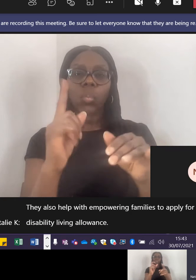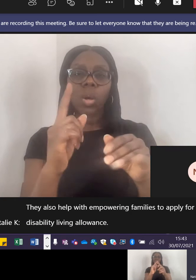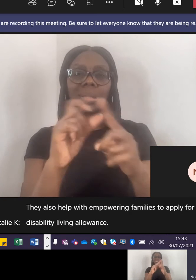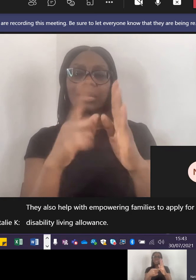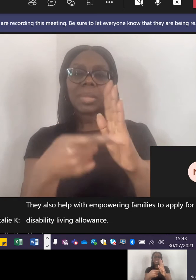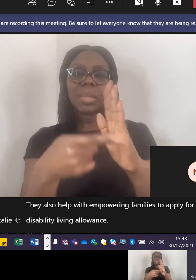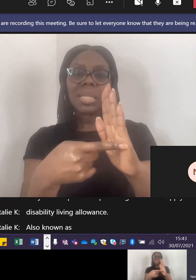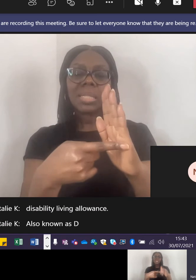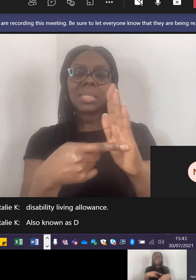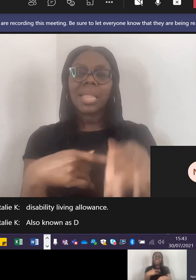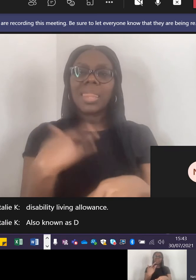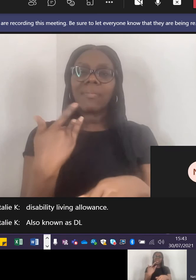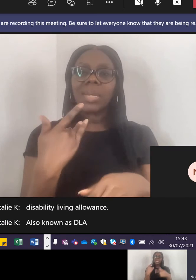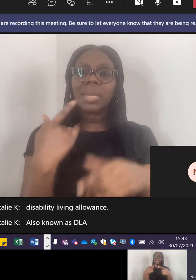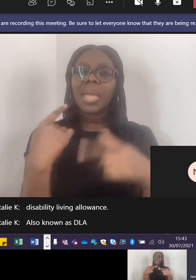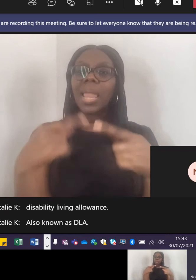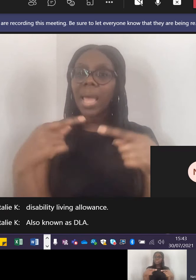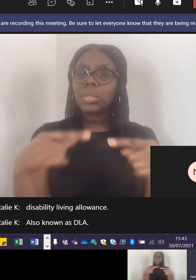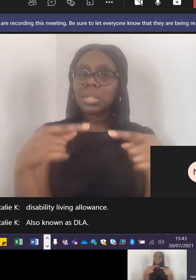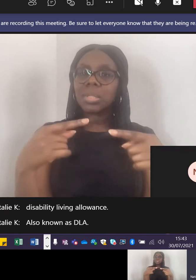as DLA,